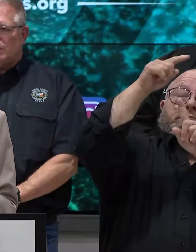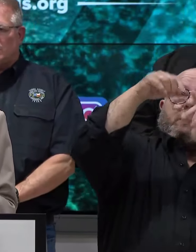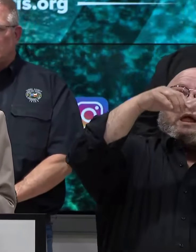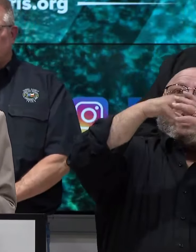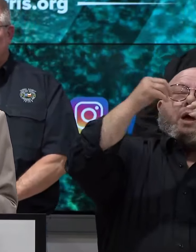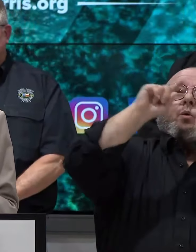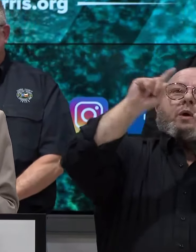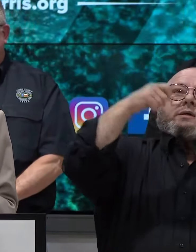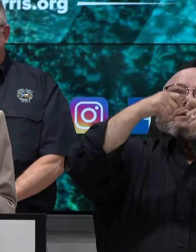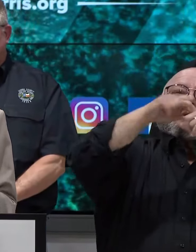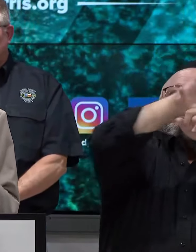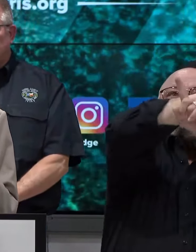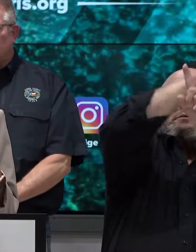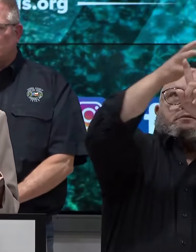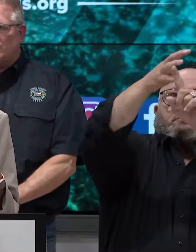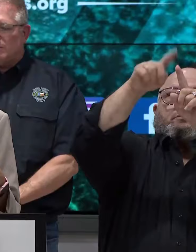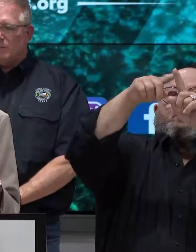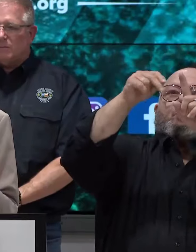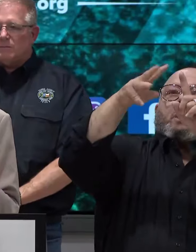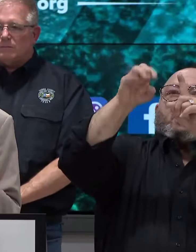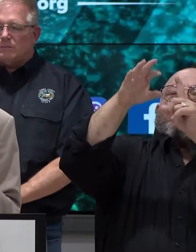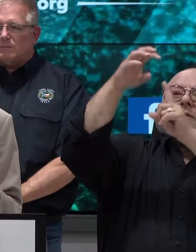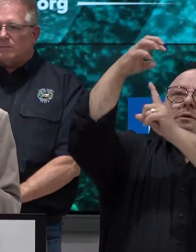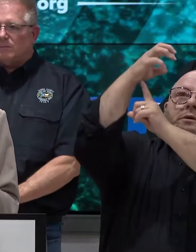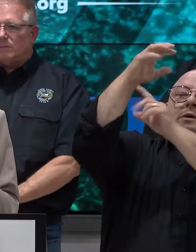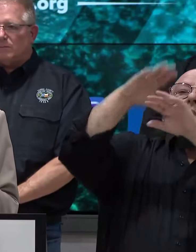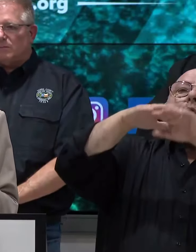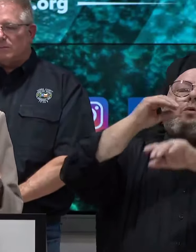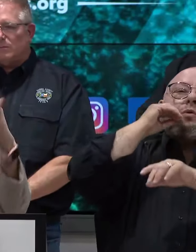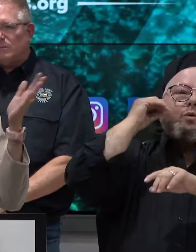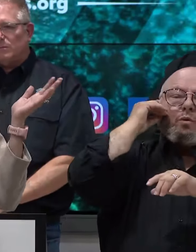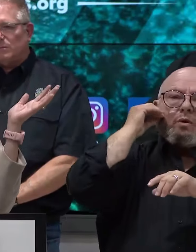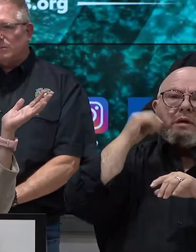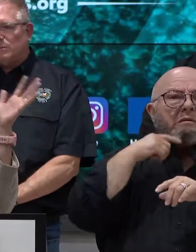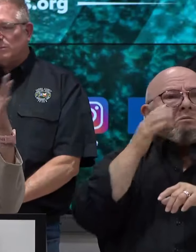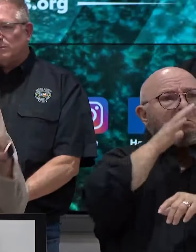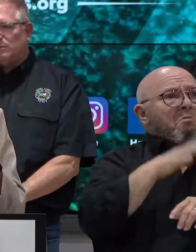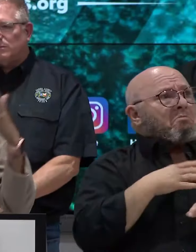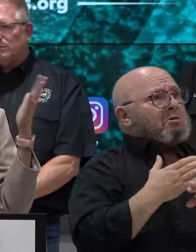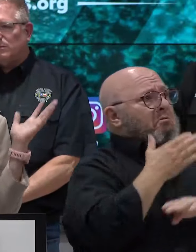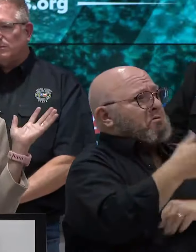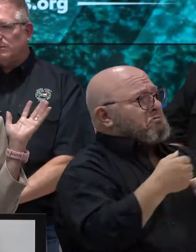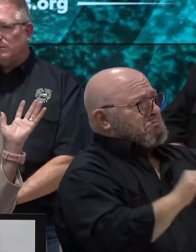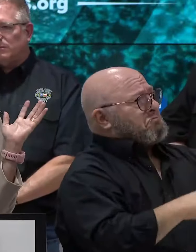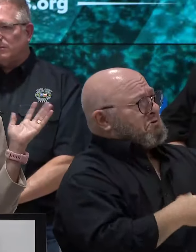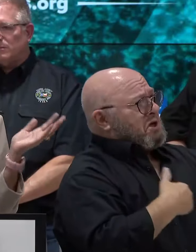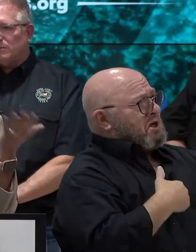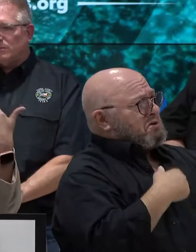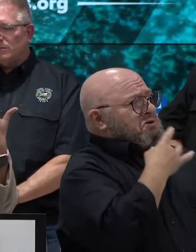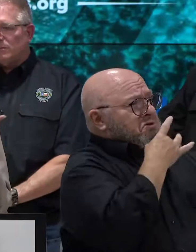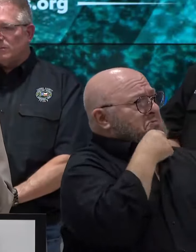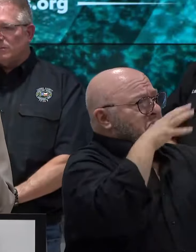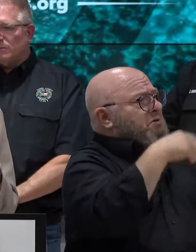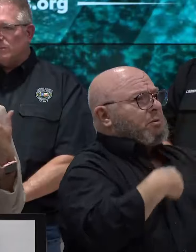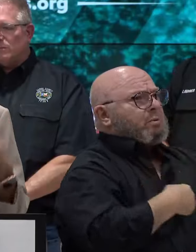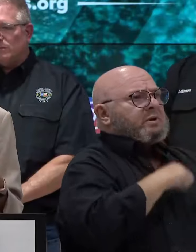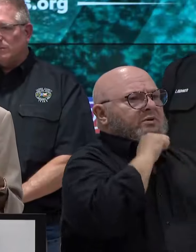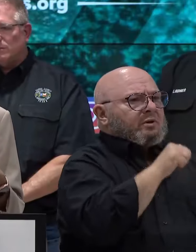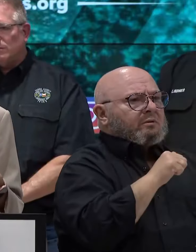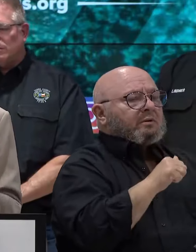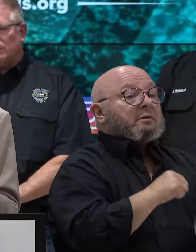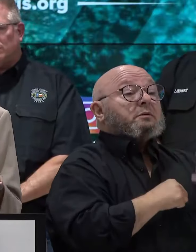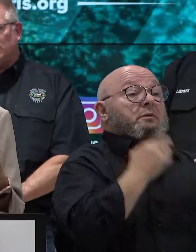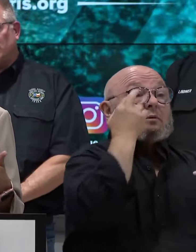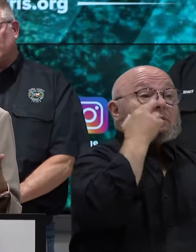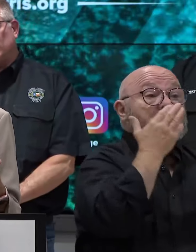can come back and restore them. So that's also sometimes, I know there's questions from customers saying, well, everybody across the street, you know, it has their lights on and we don't. Two